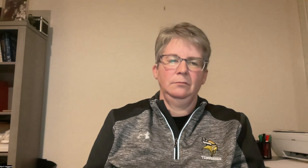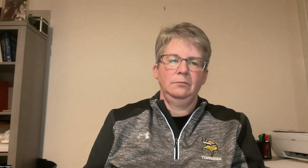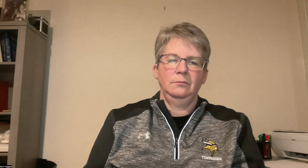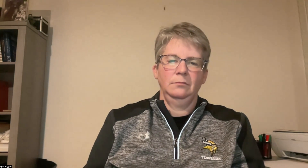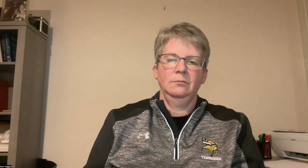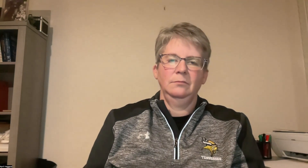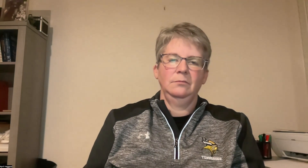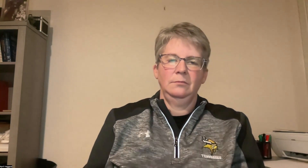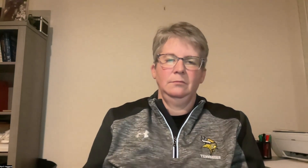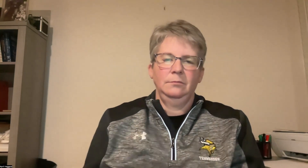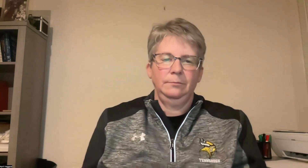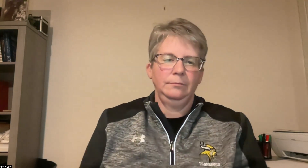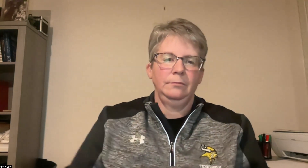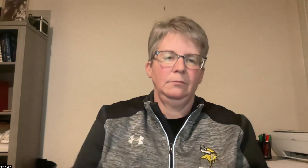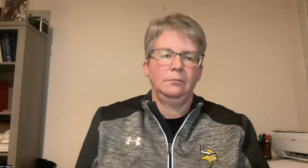And now we're starting the process. It's looking good right now.